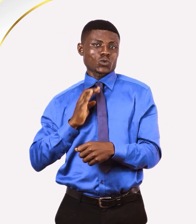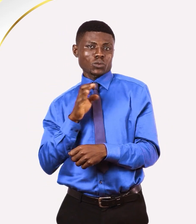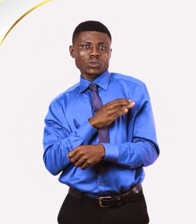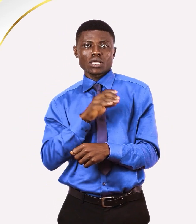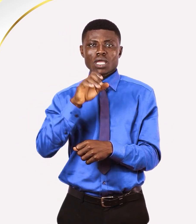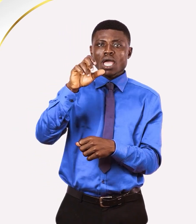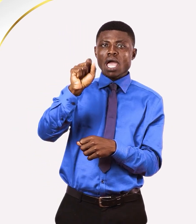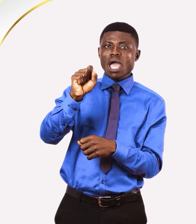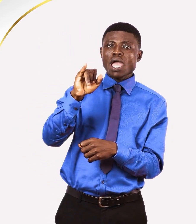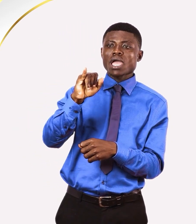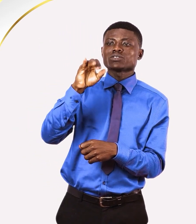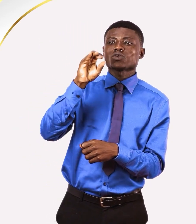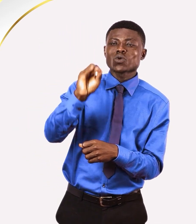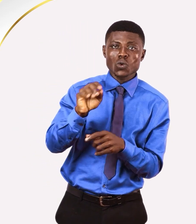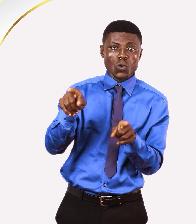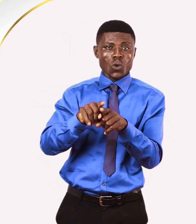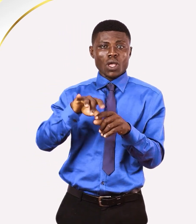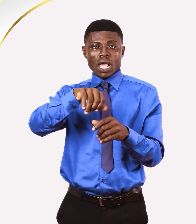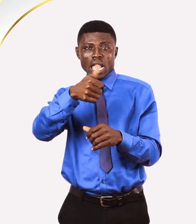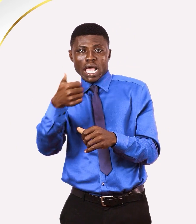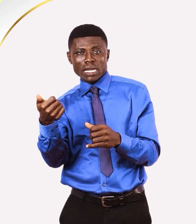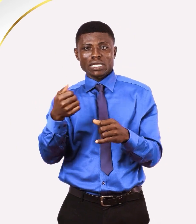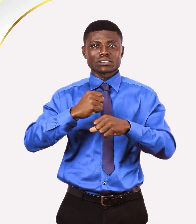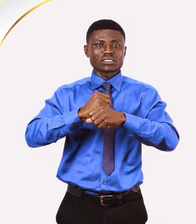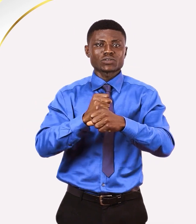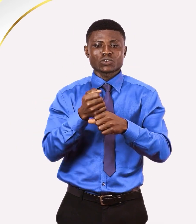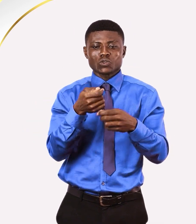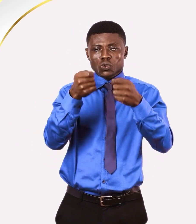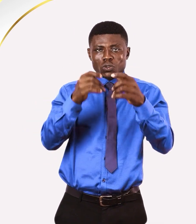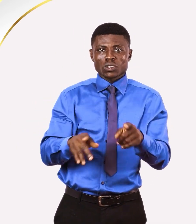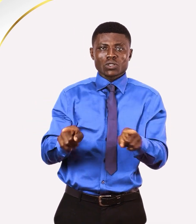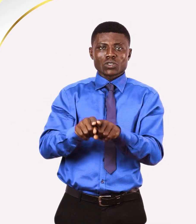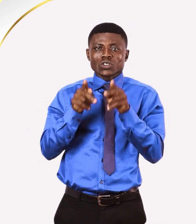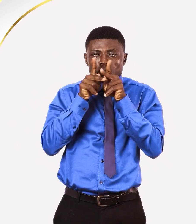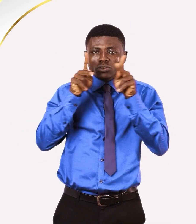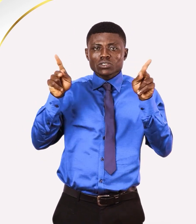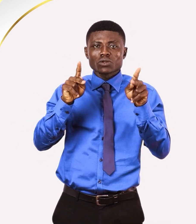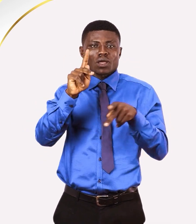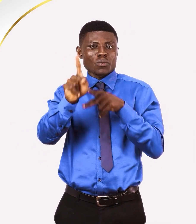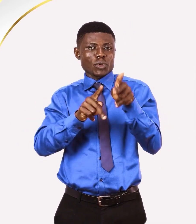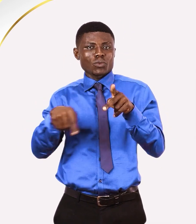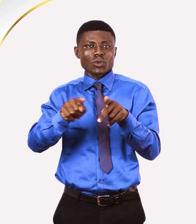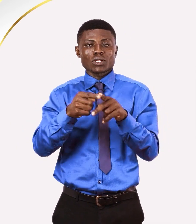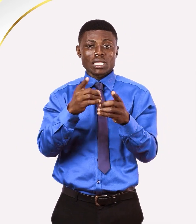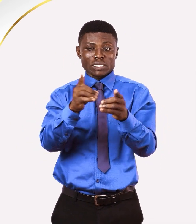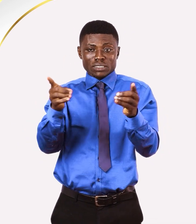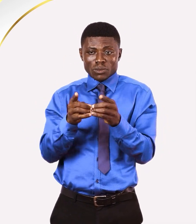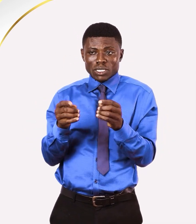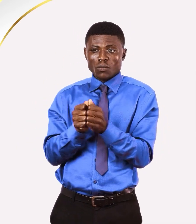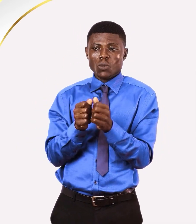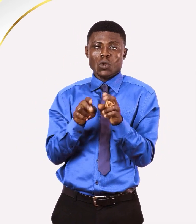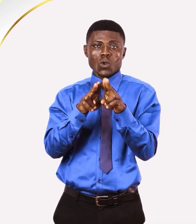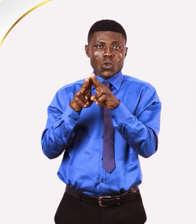Commissions, IOSCO, other securities regulators, and the general public. Department or